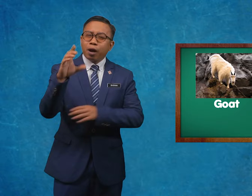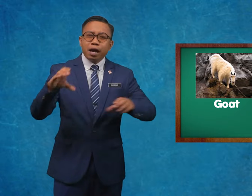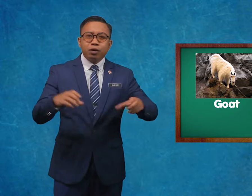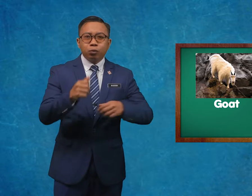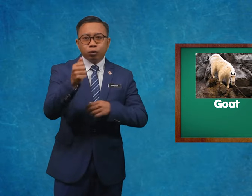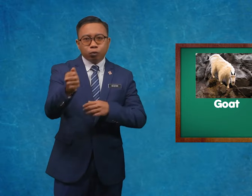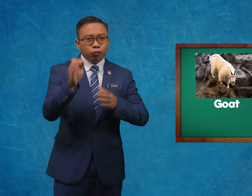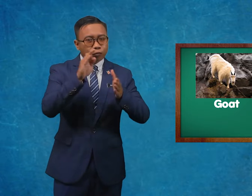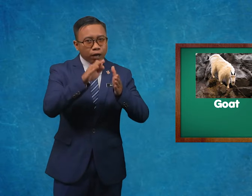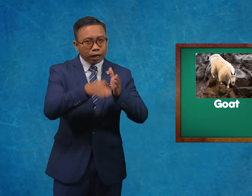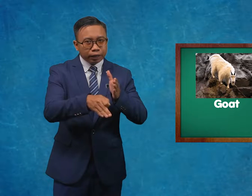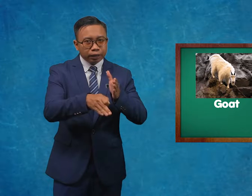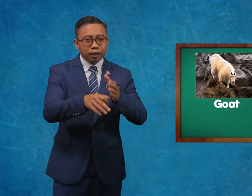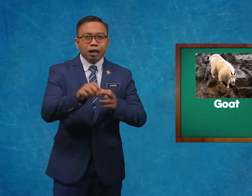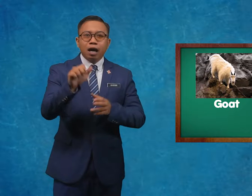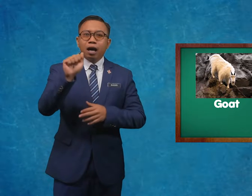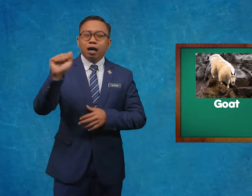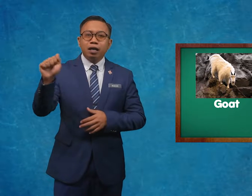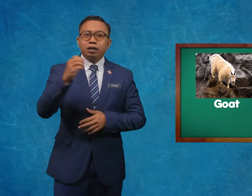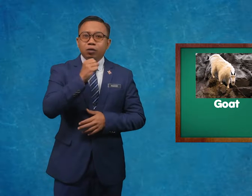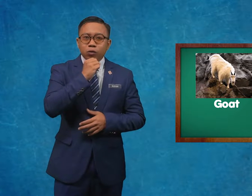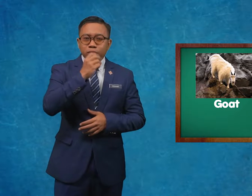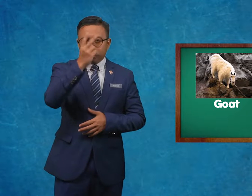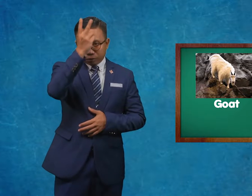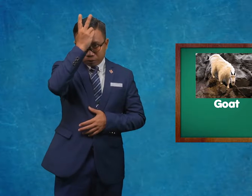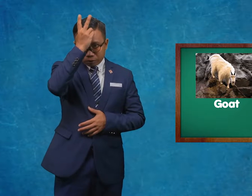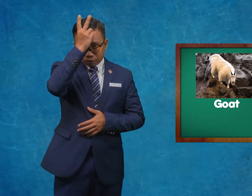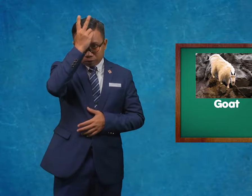Where do you find a goat?